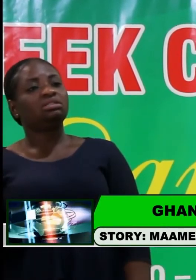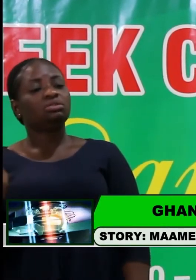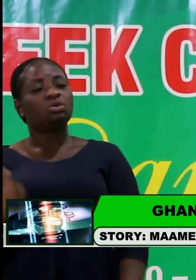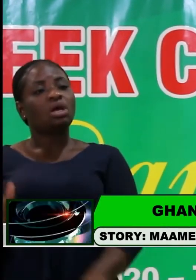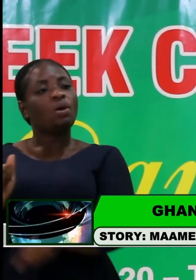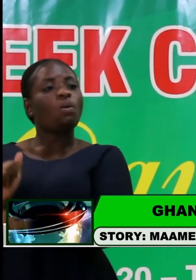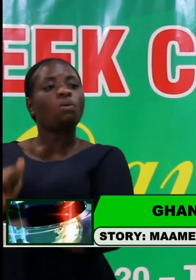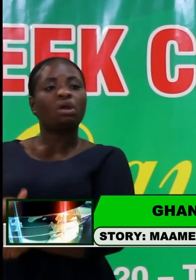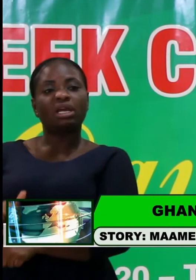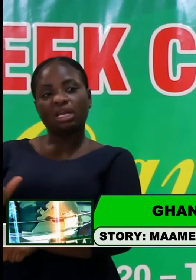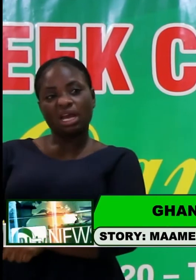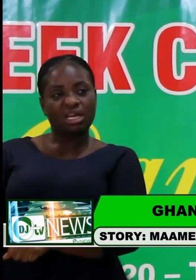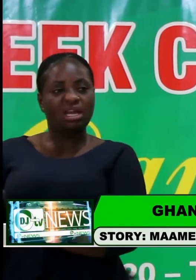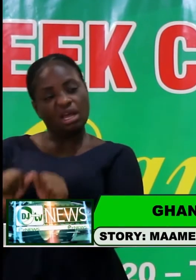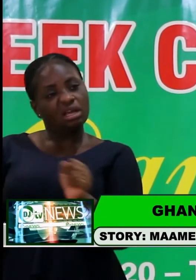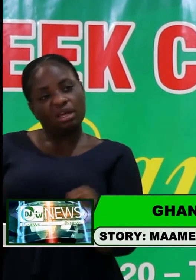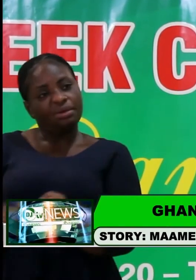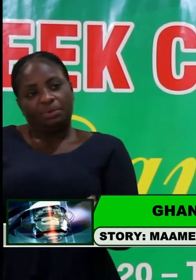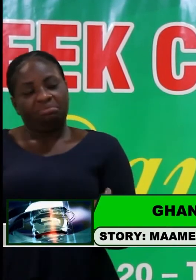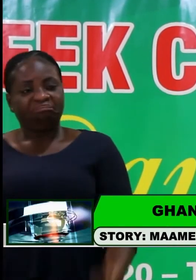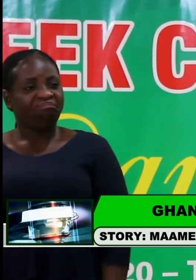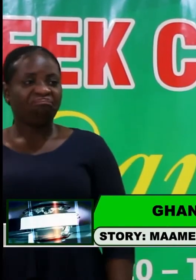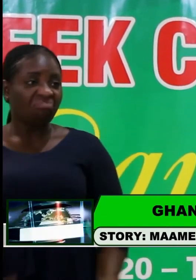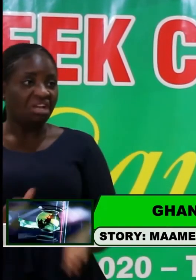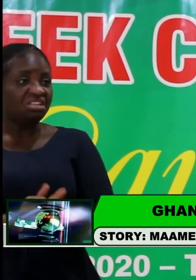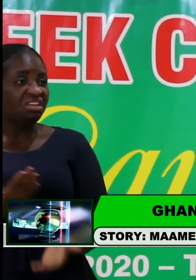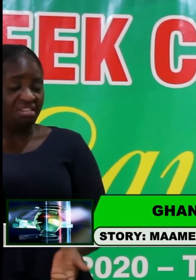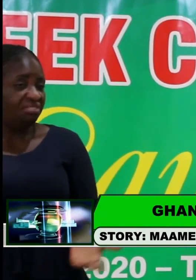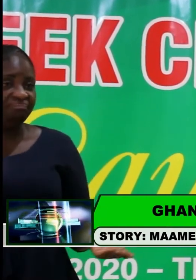and work in another environment. So yes, these things are there. And